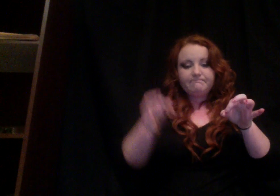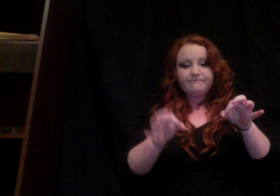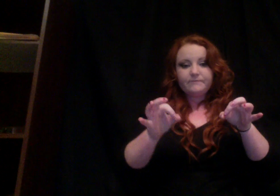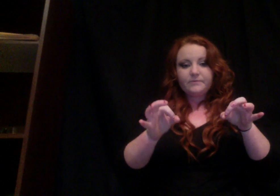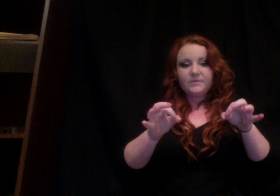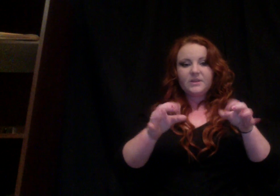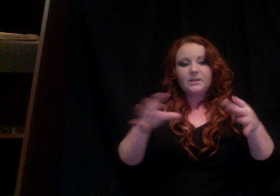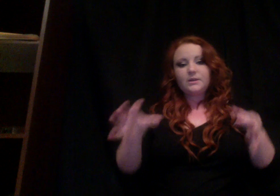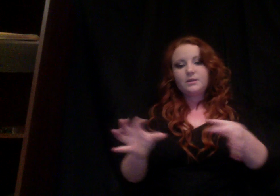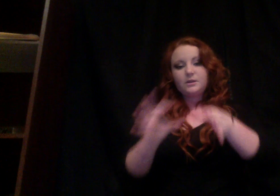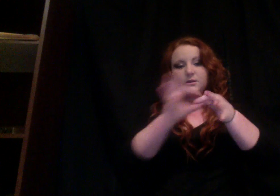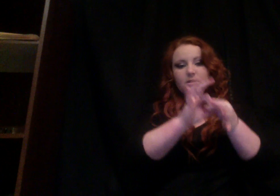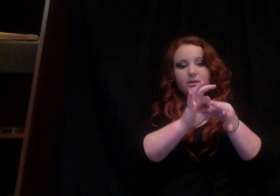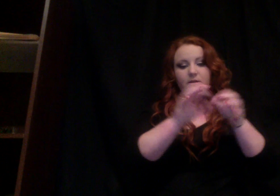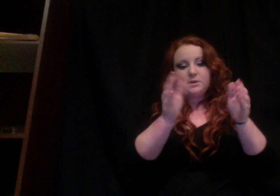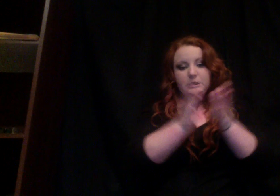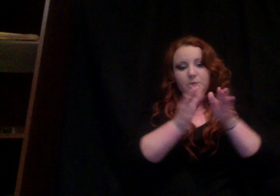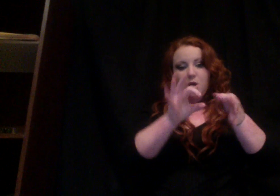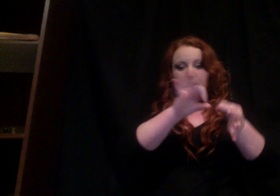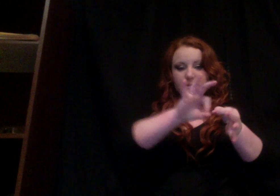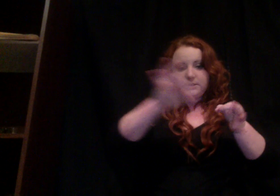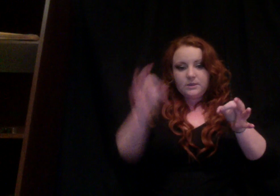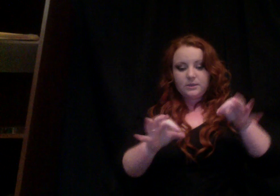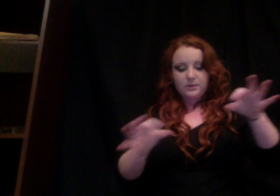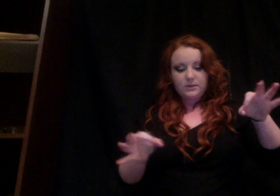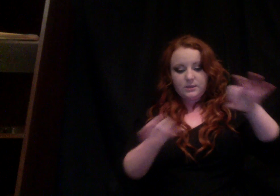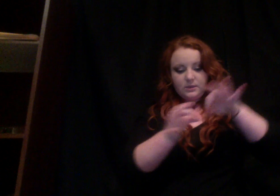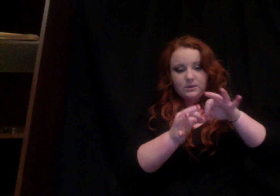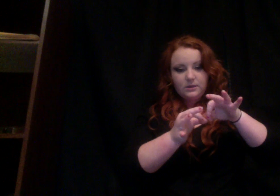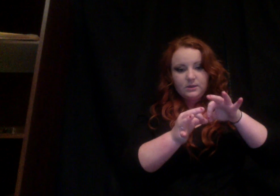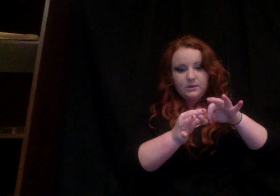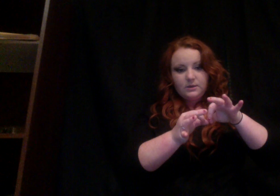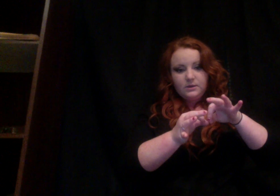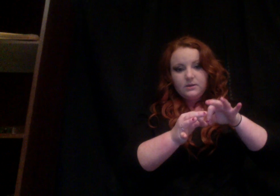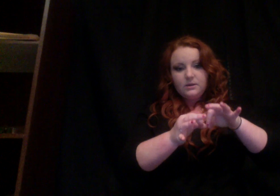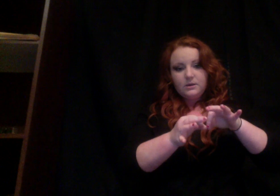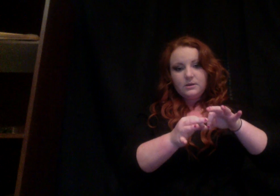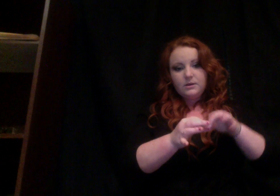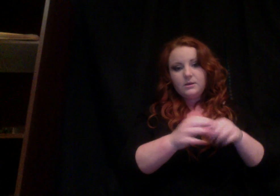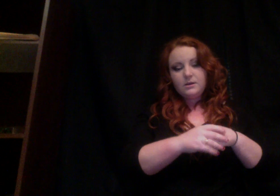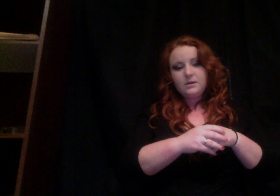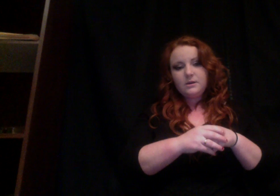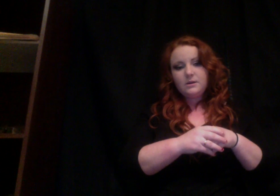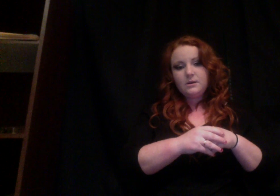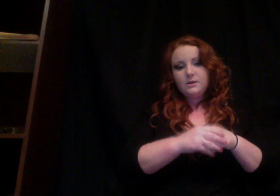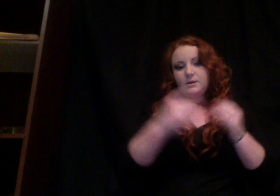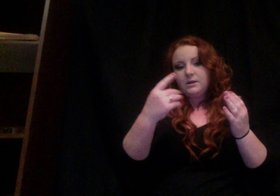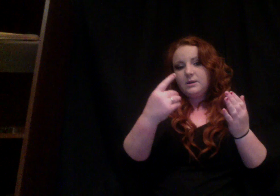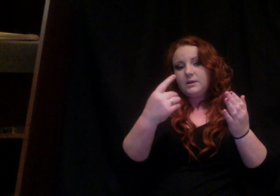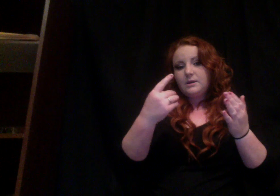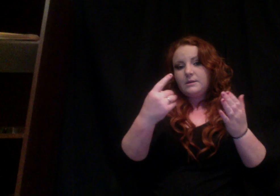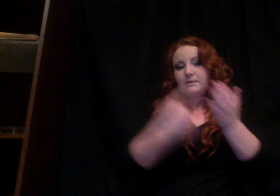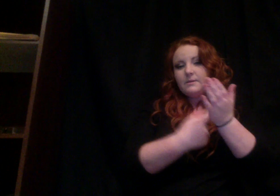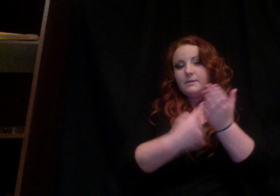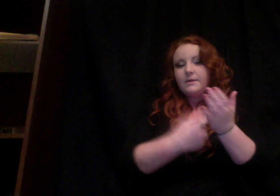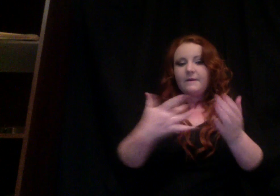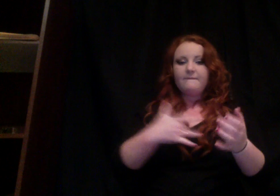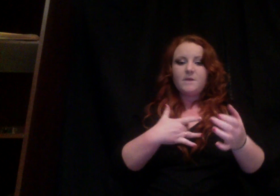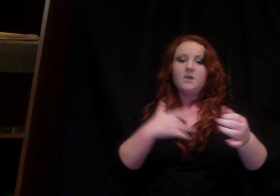doing this, and he's turning some of the corners in the colon, there's a sensation of fullness and sometimes some